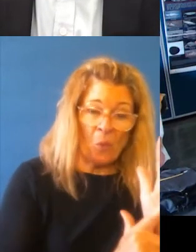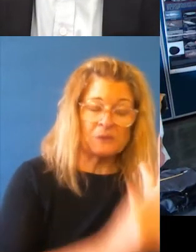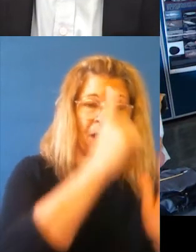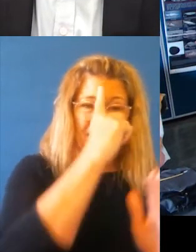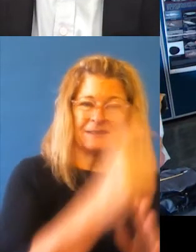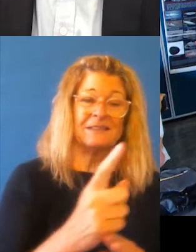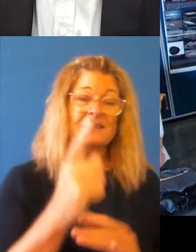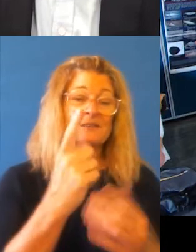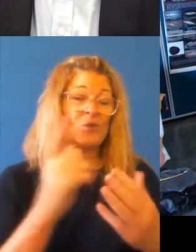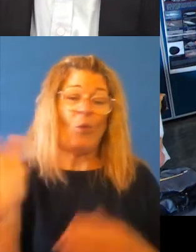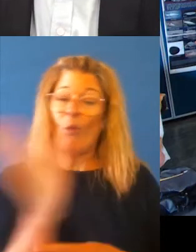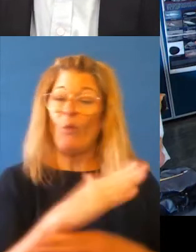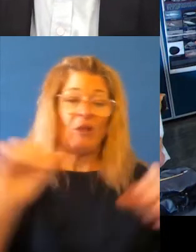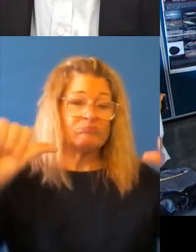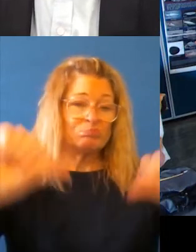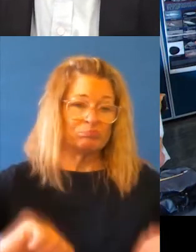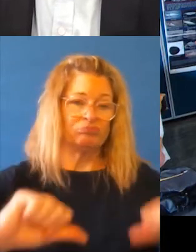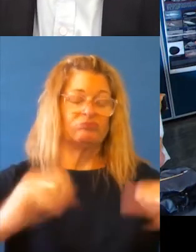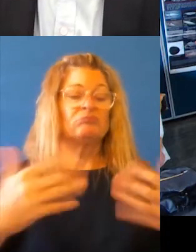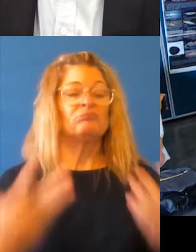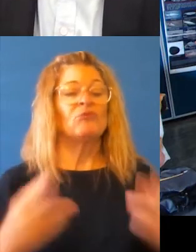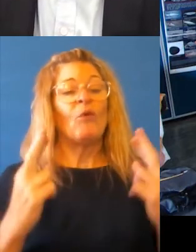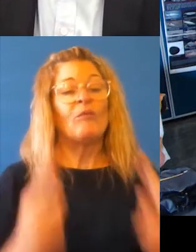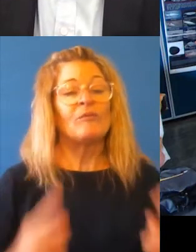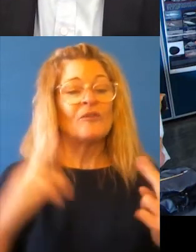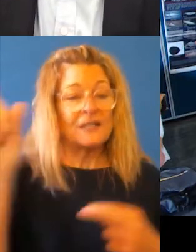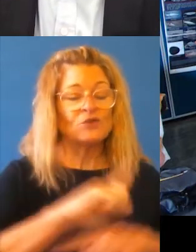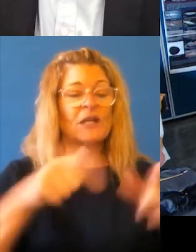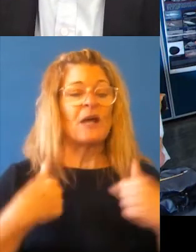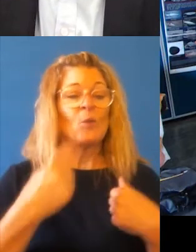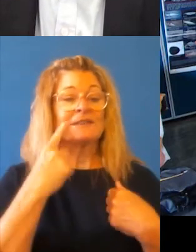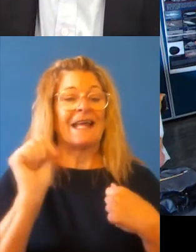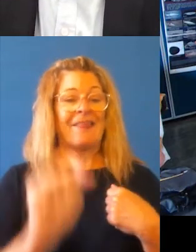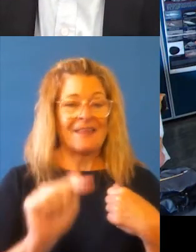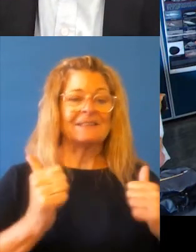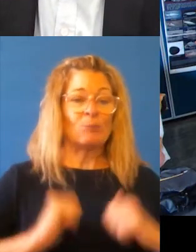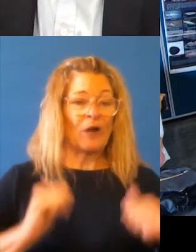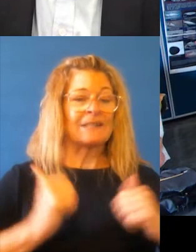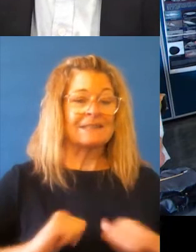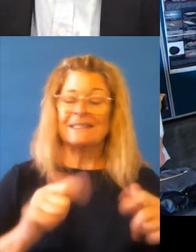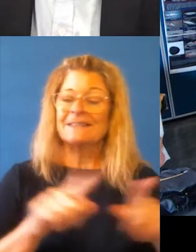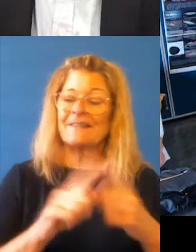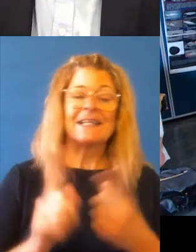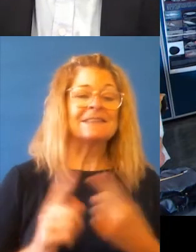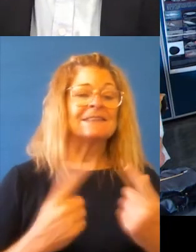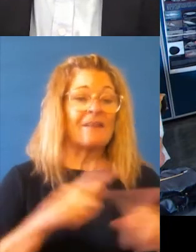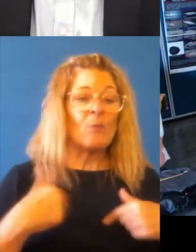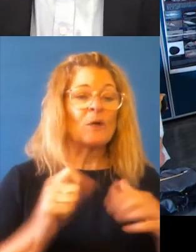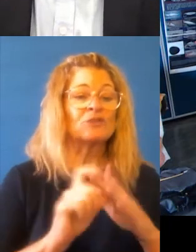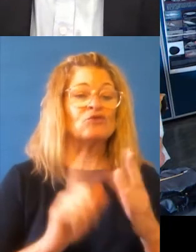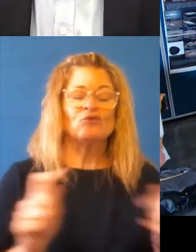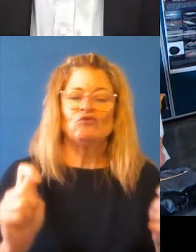these practices and mindsets change, in my view, And as such, we are seeing